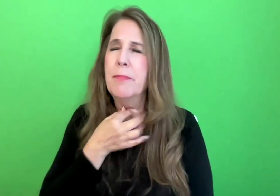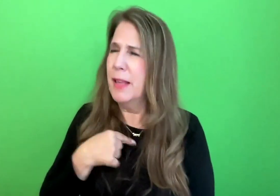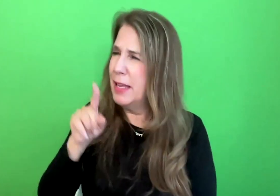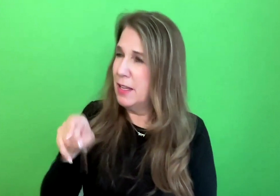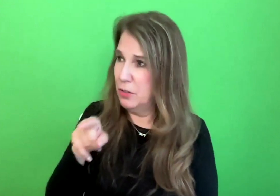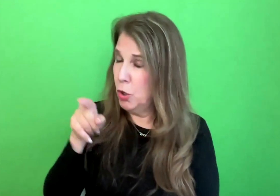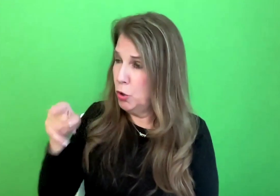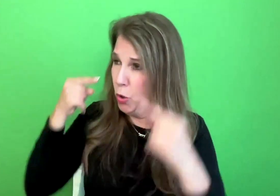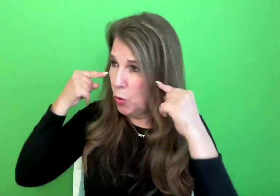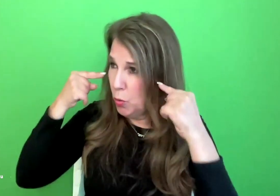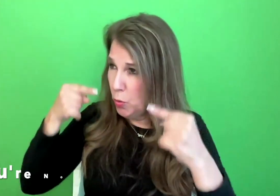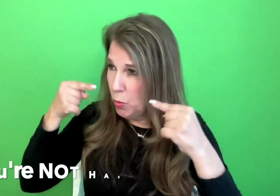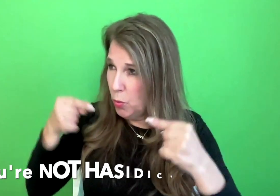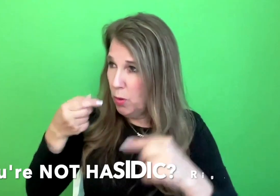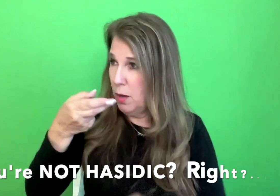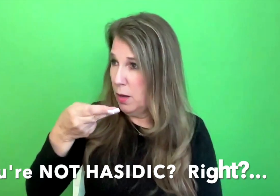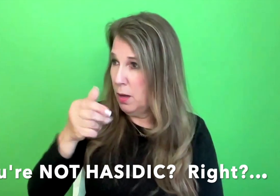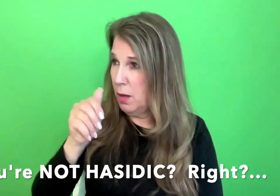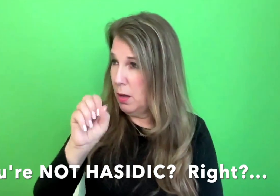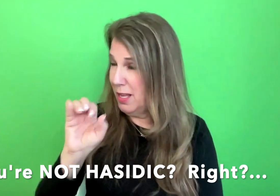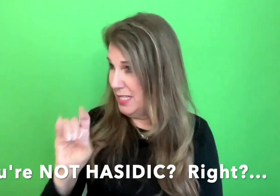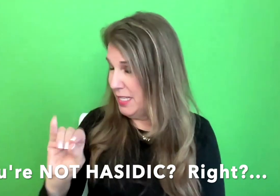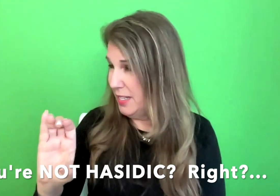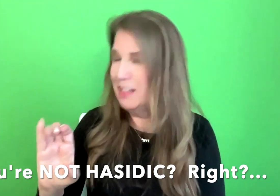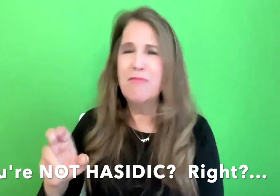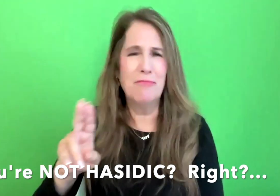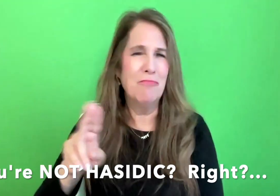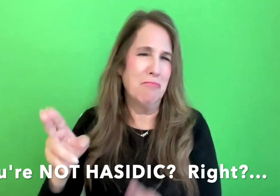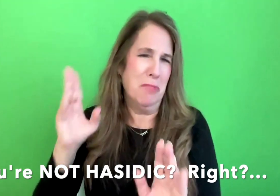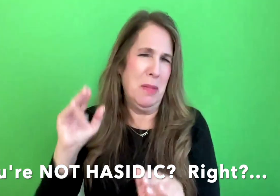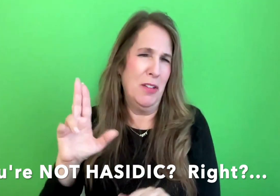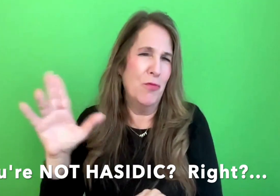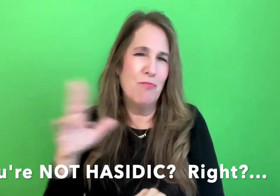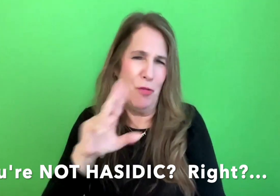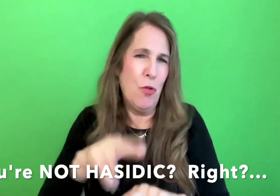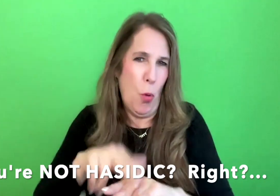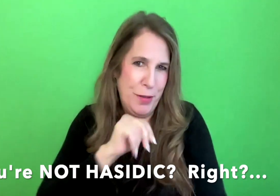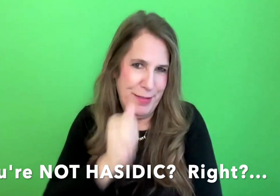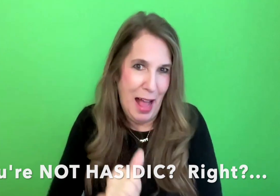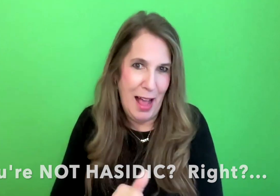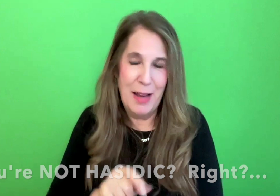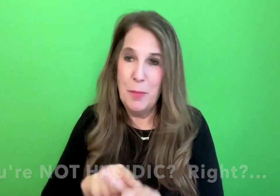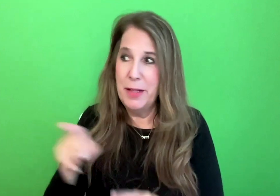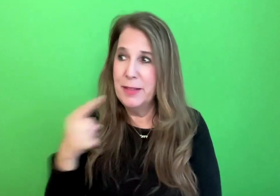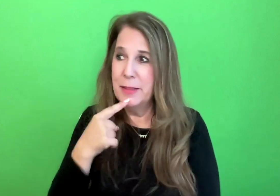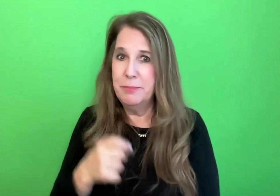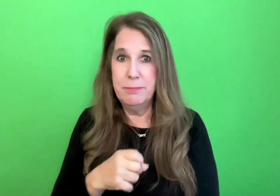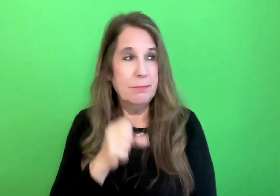Yes. Yes? Hasidic? Those odd people who I'd seen in Manhattan in long black coats,